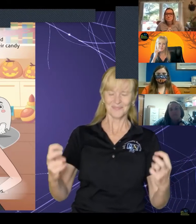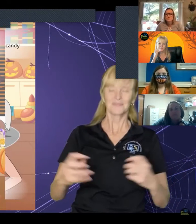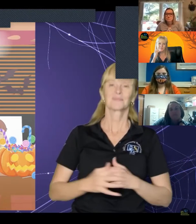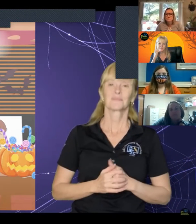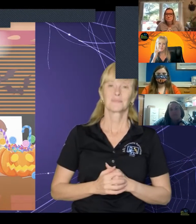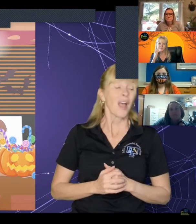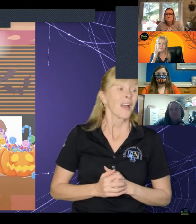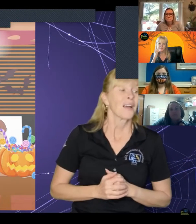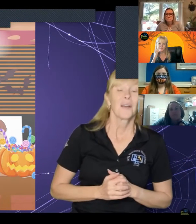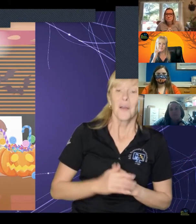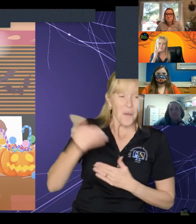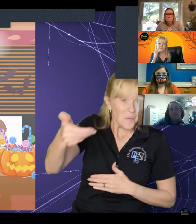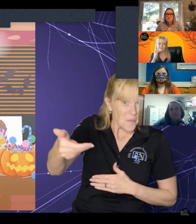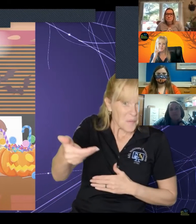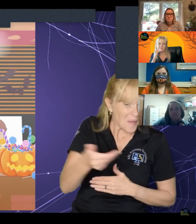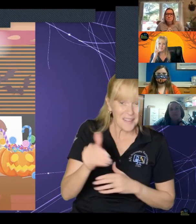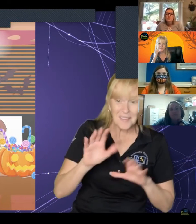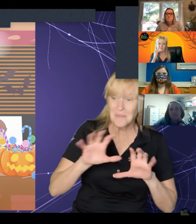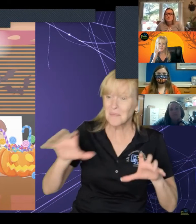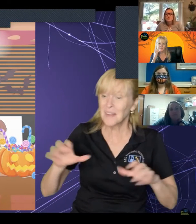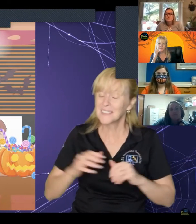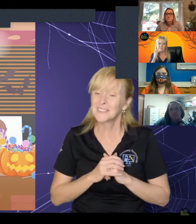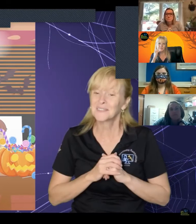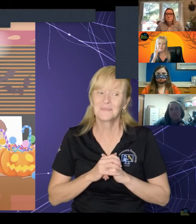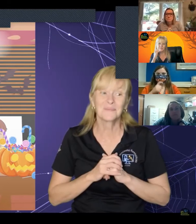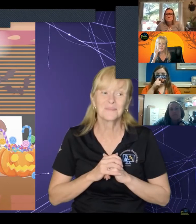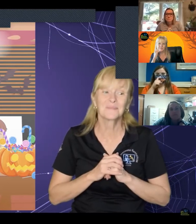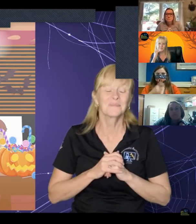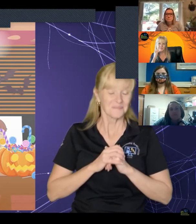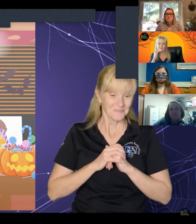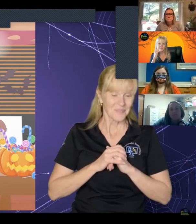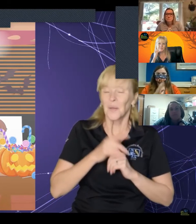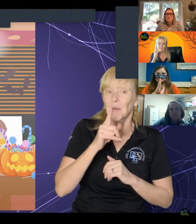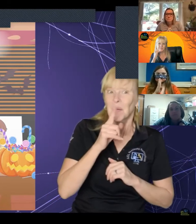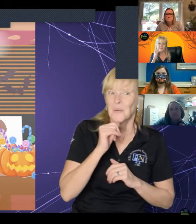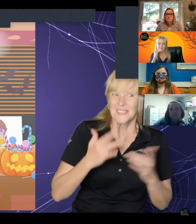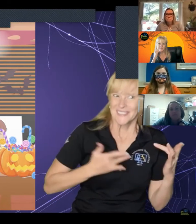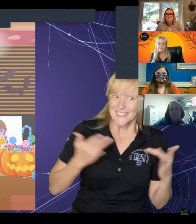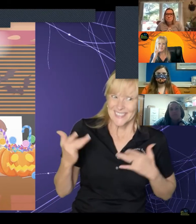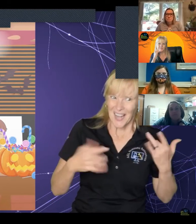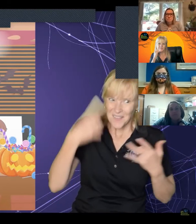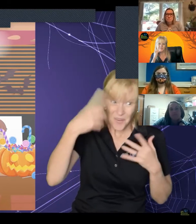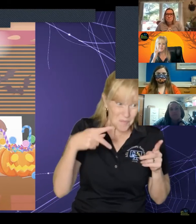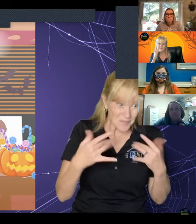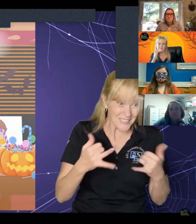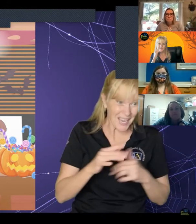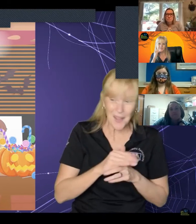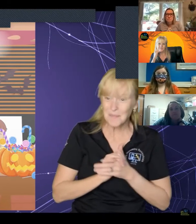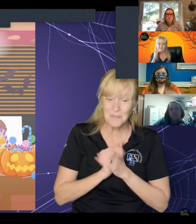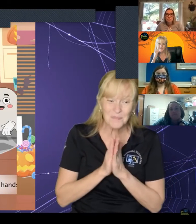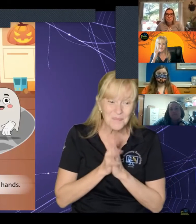webs. Welcome, little monsters, Miss Witch said. Who's excited for the party